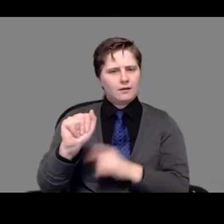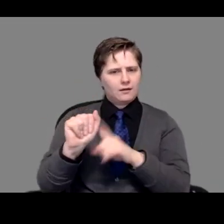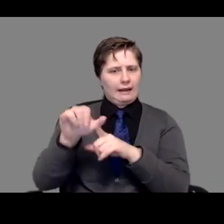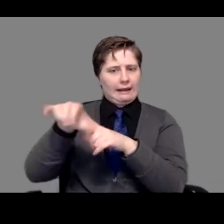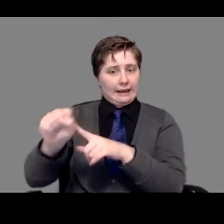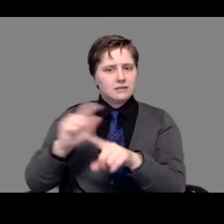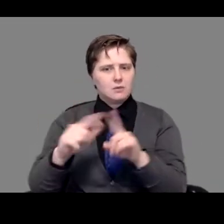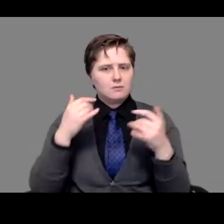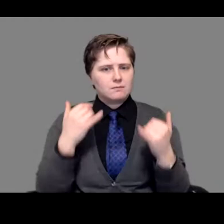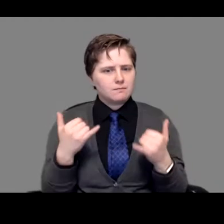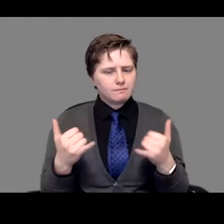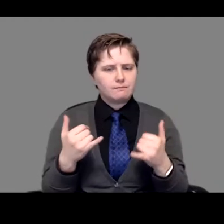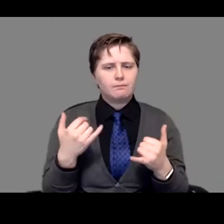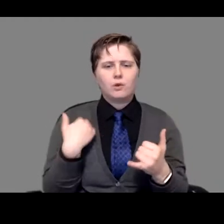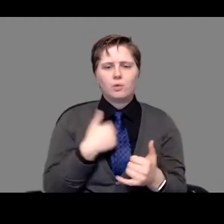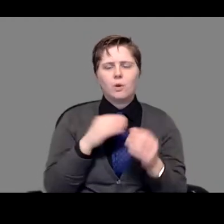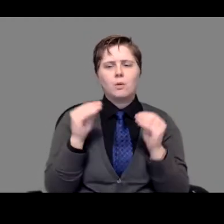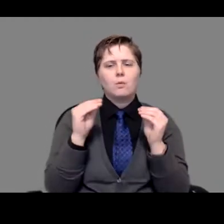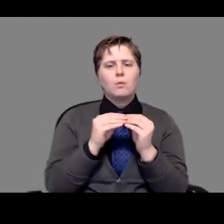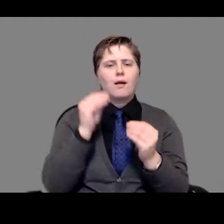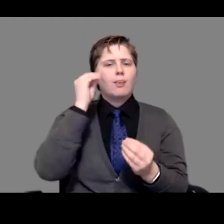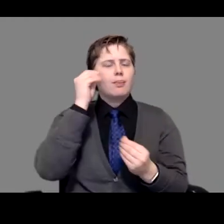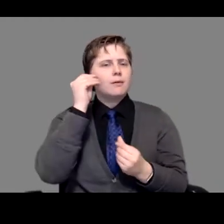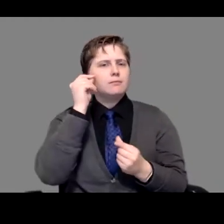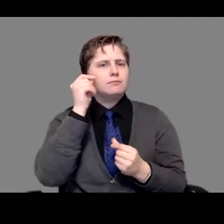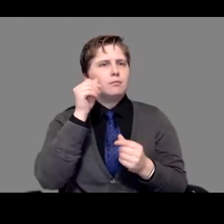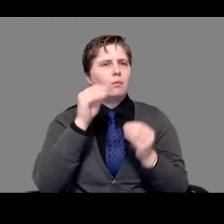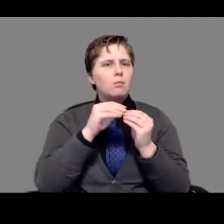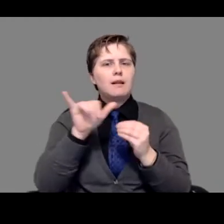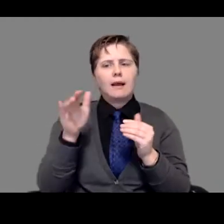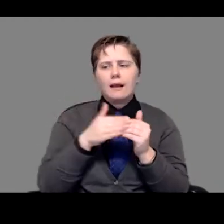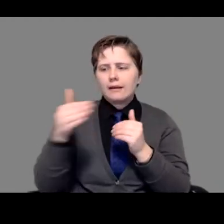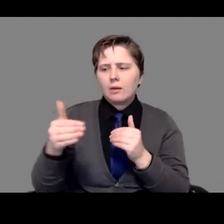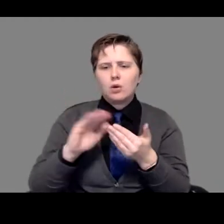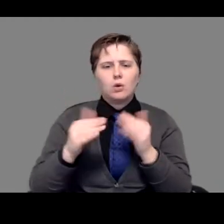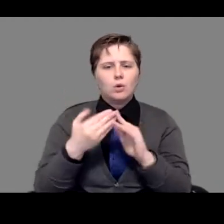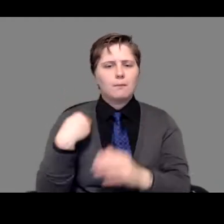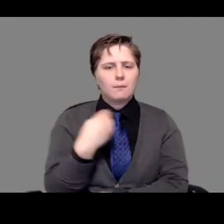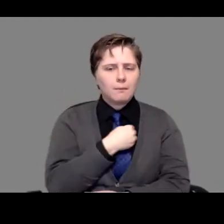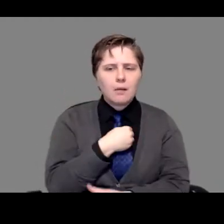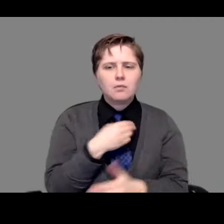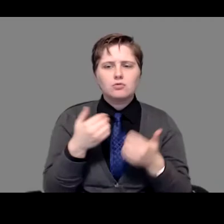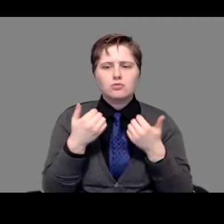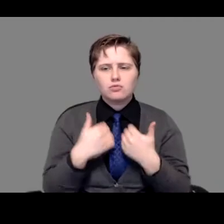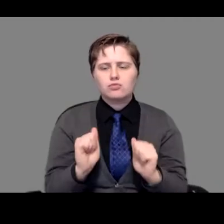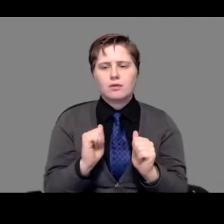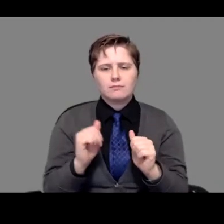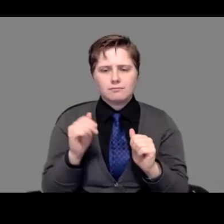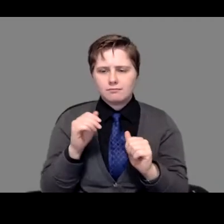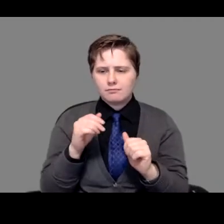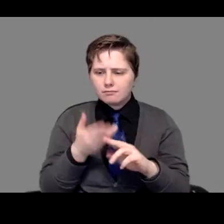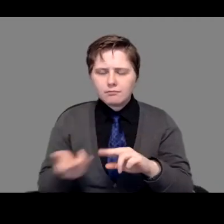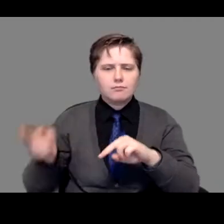this point, we're even more so think of ourselves as a neighbor and a community member that is trying to amplify